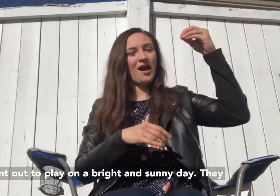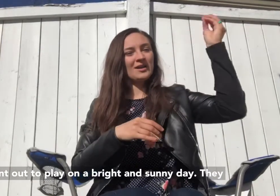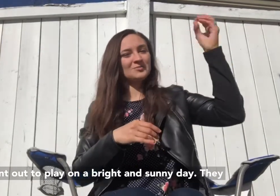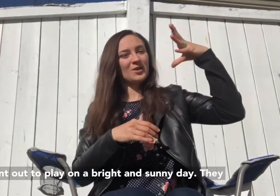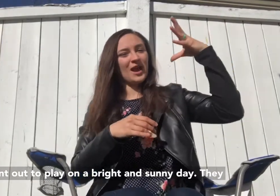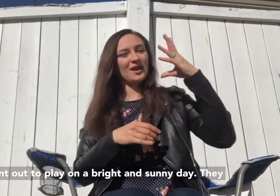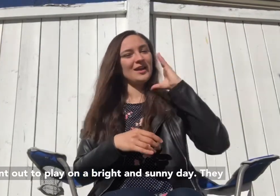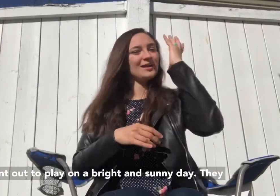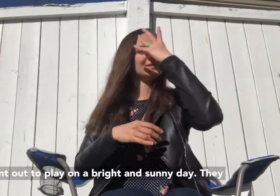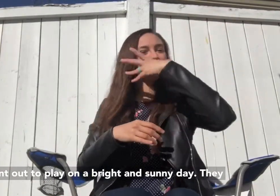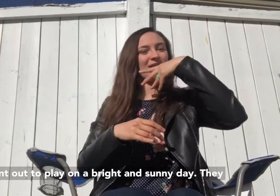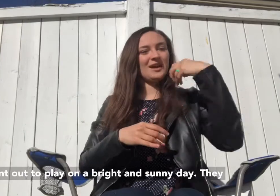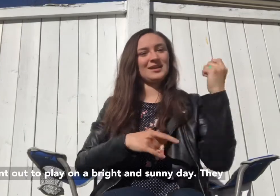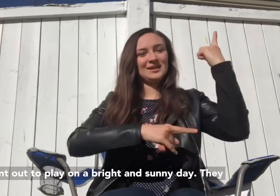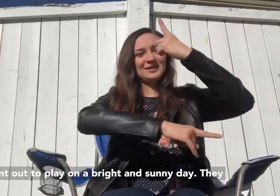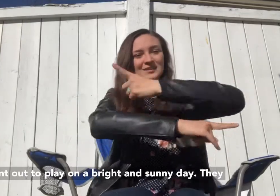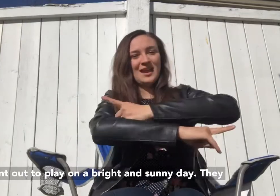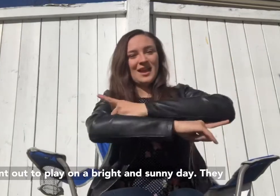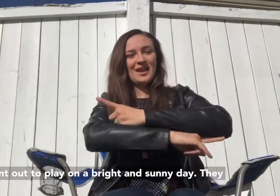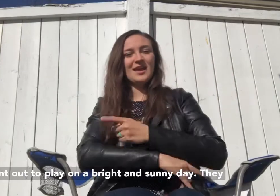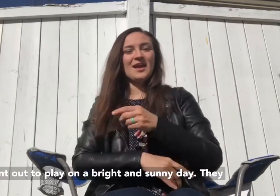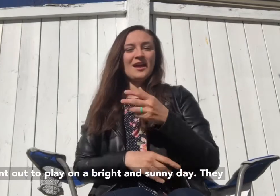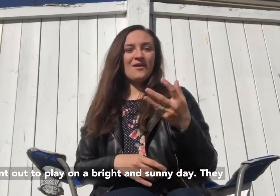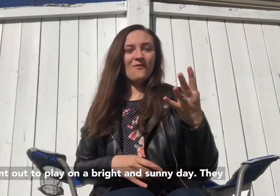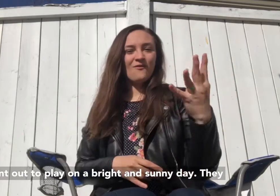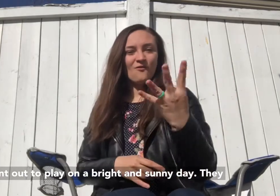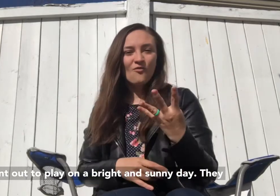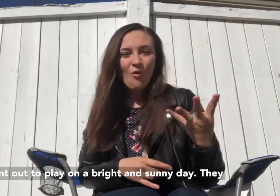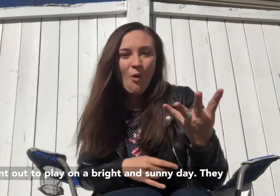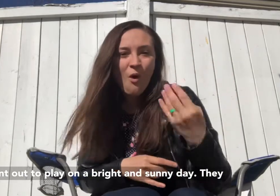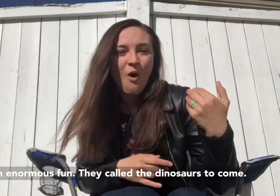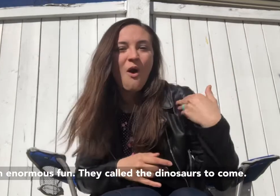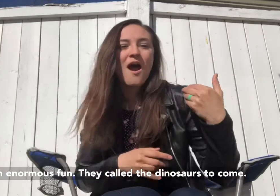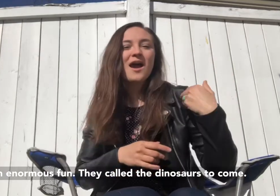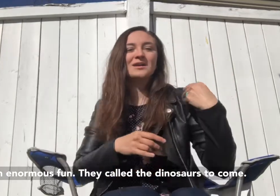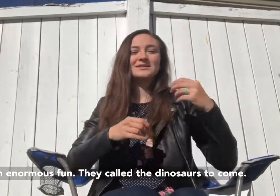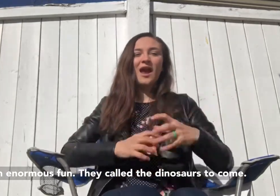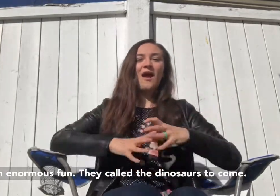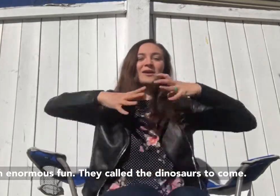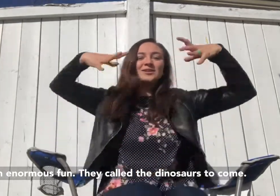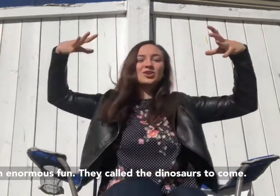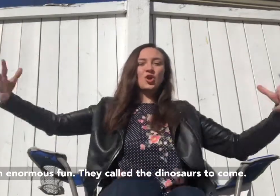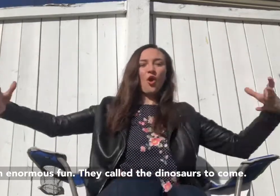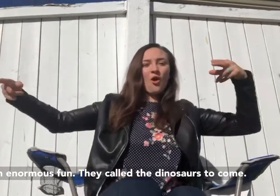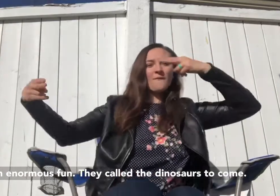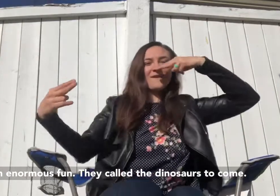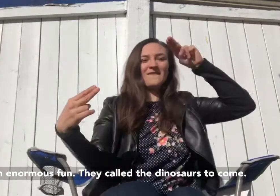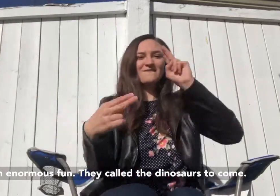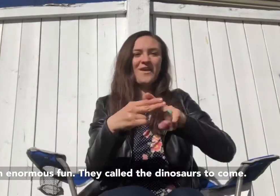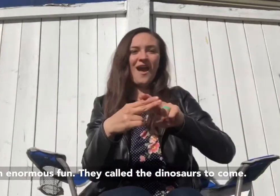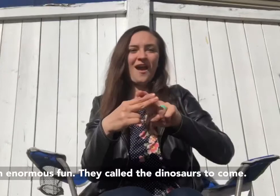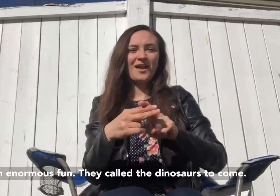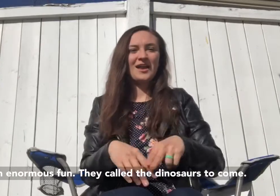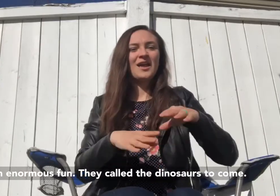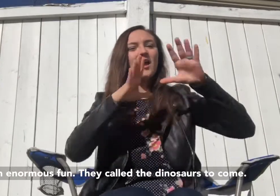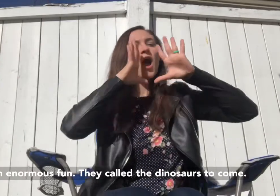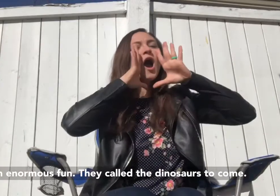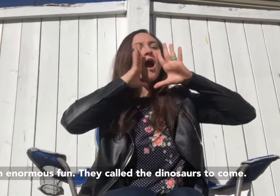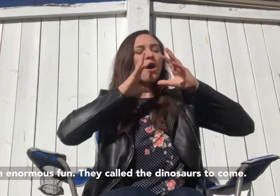a bright and sunny day. They had such enormous fun. They called